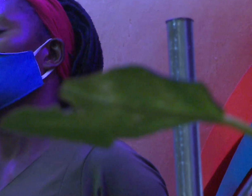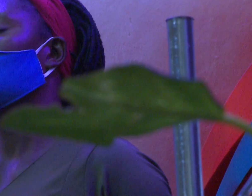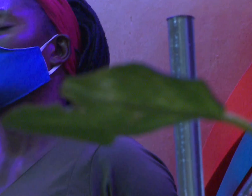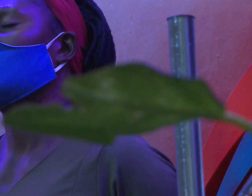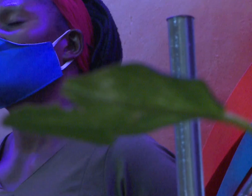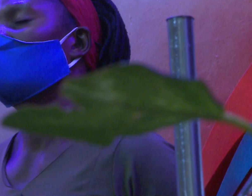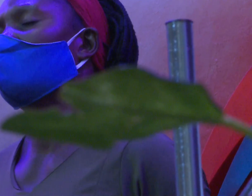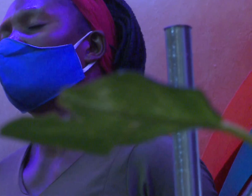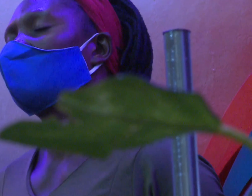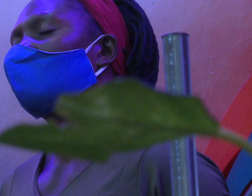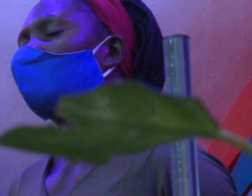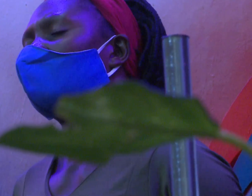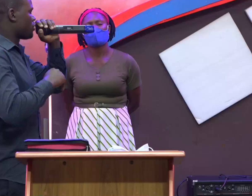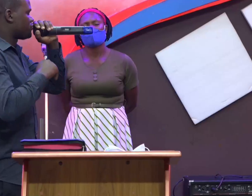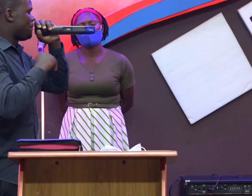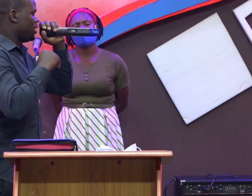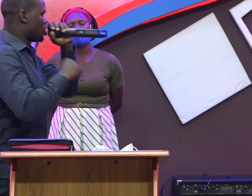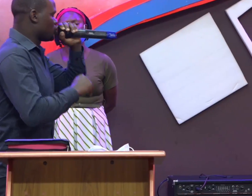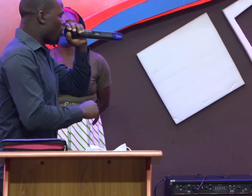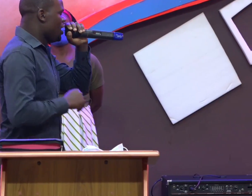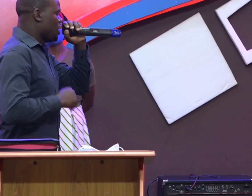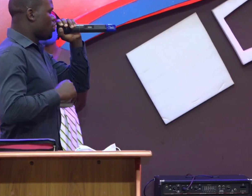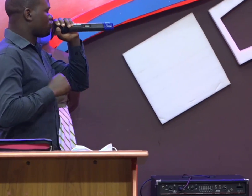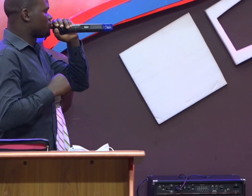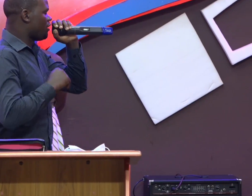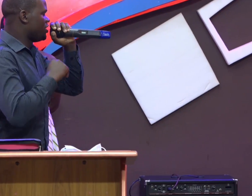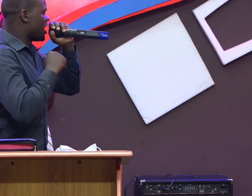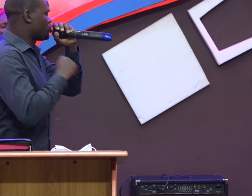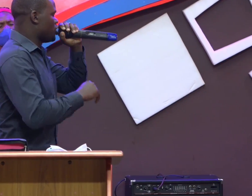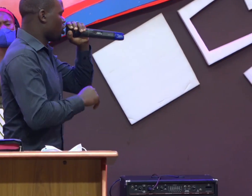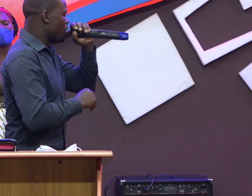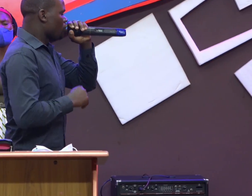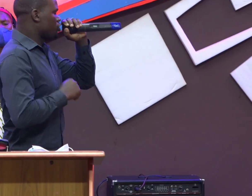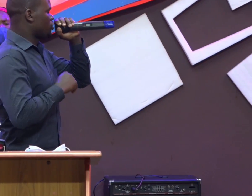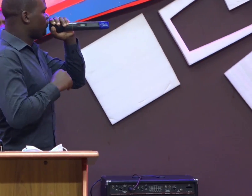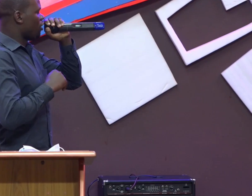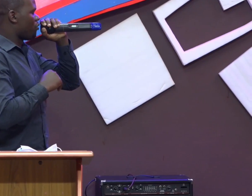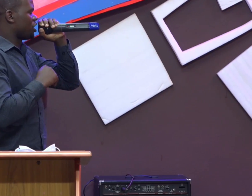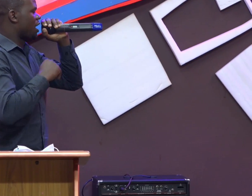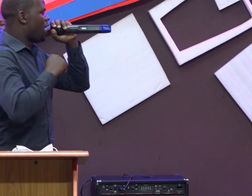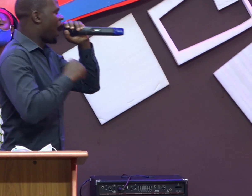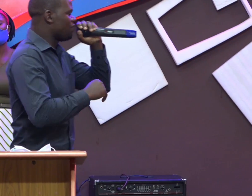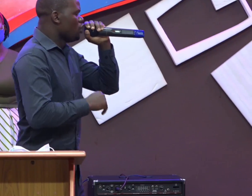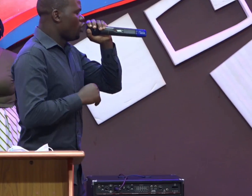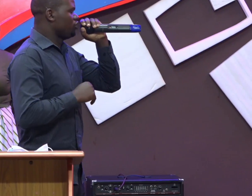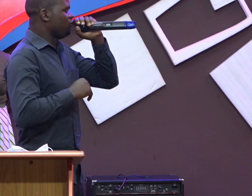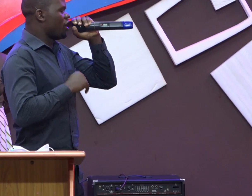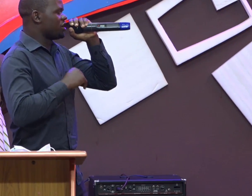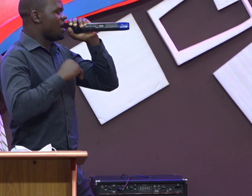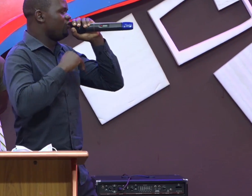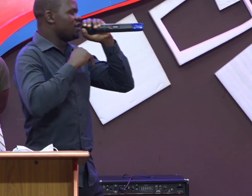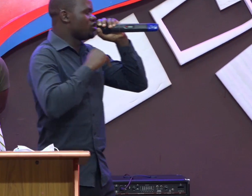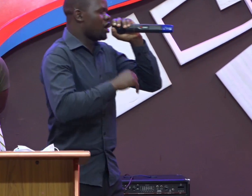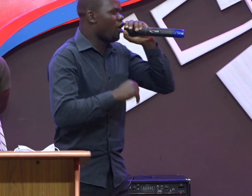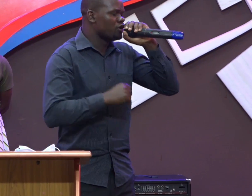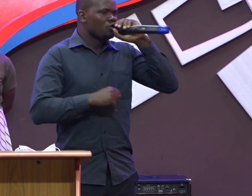let your grace of prayer, let your grace of supplication, let your grace of intercession continue flowing in our lives, continue flowing